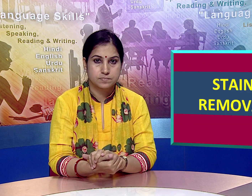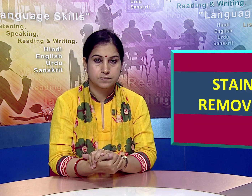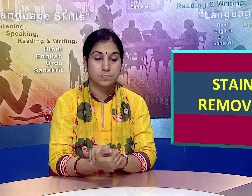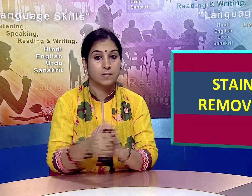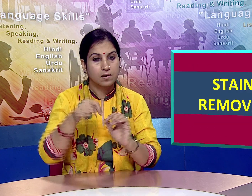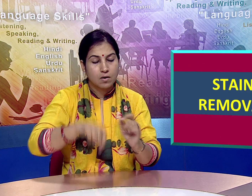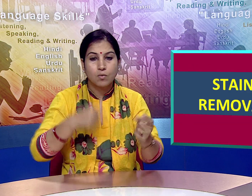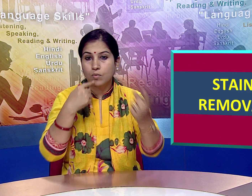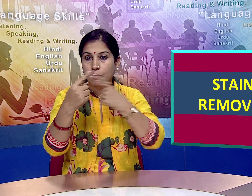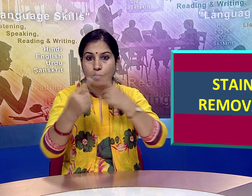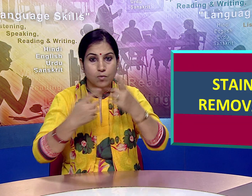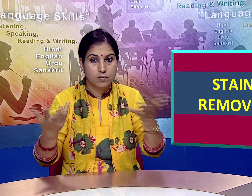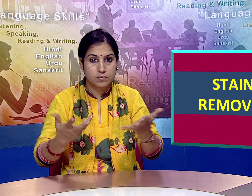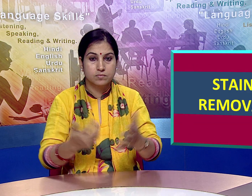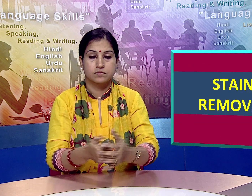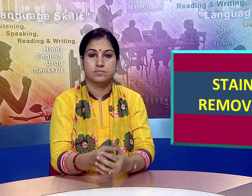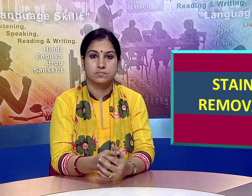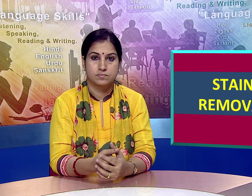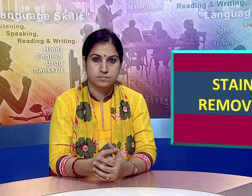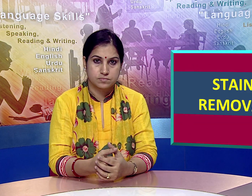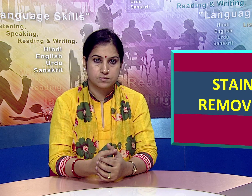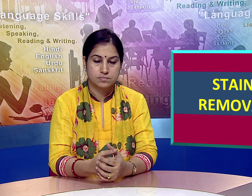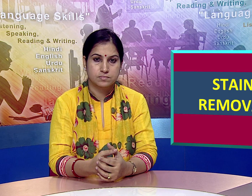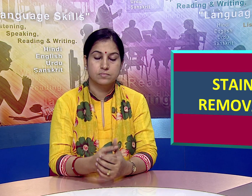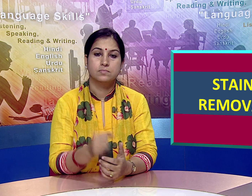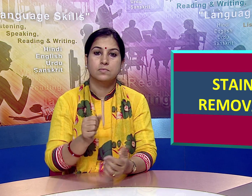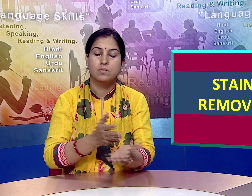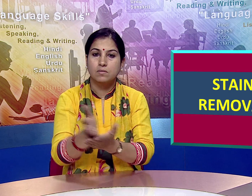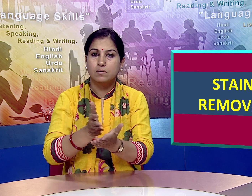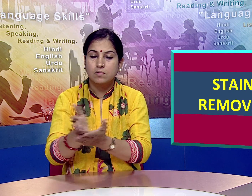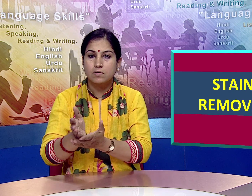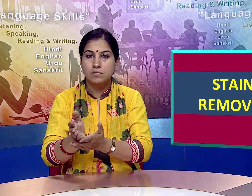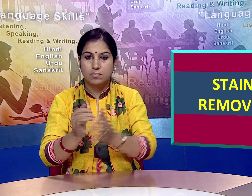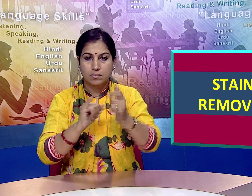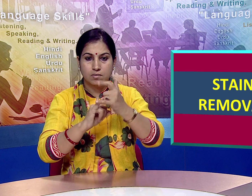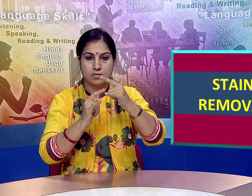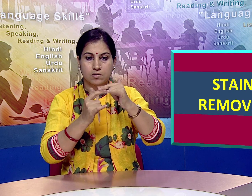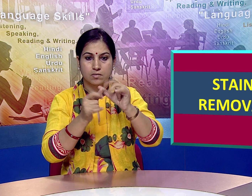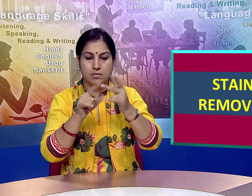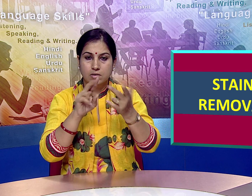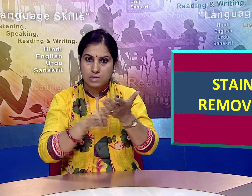Now we will discuss category wise stain and their remover technique.